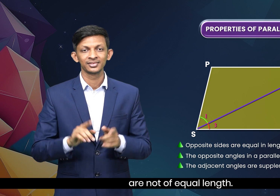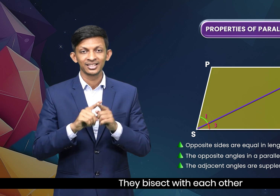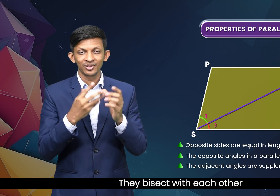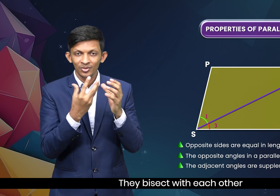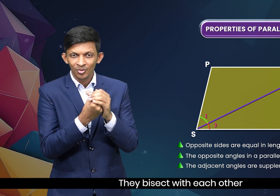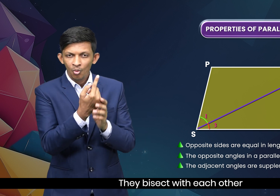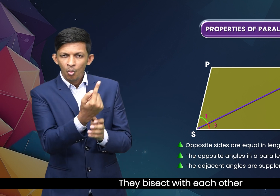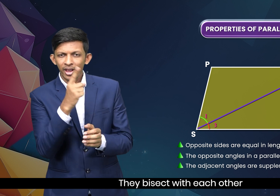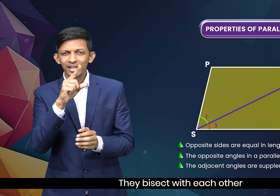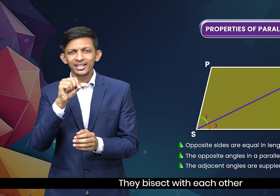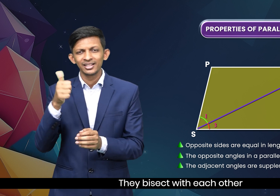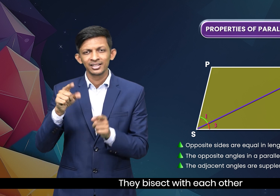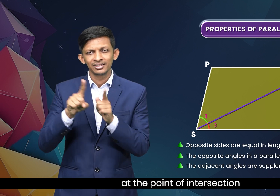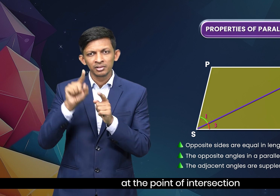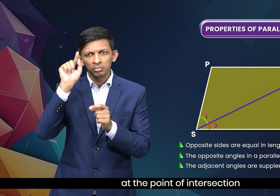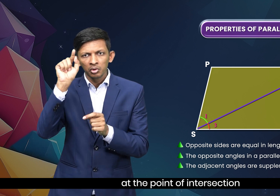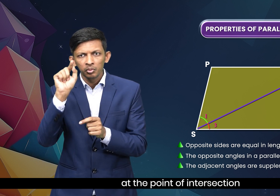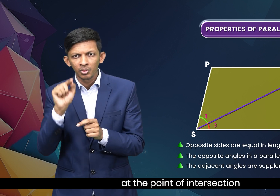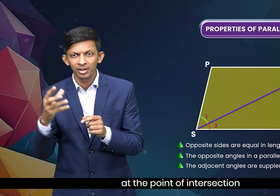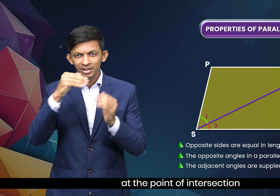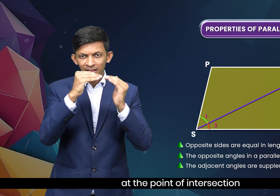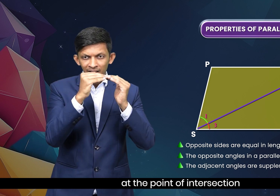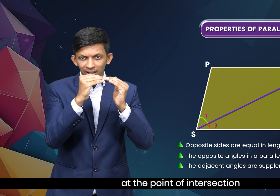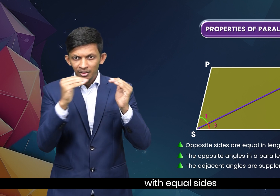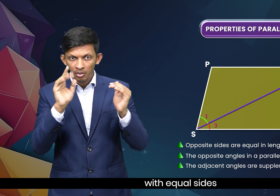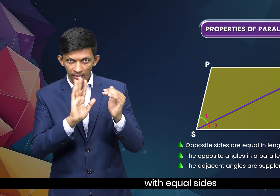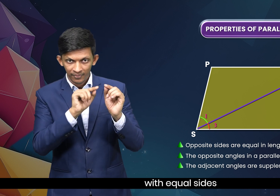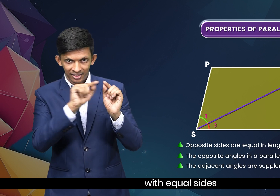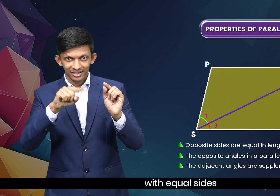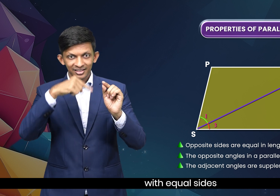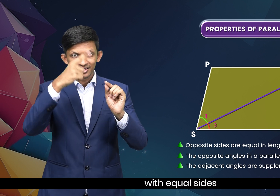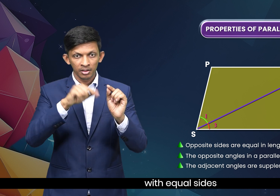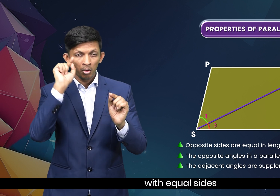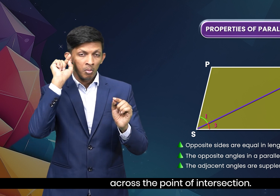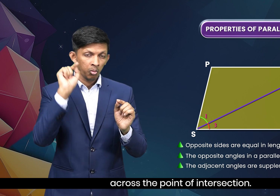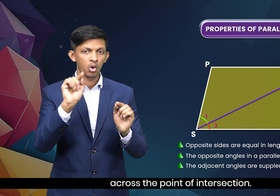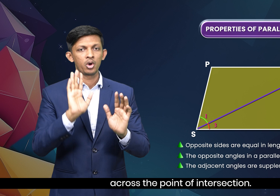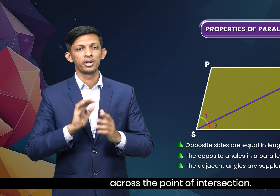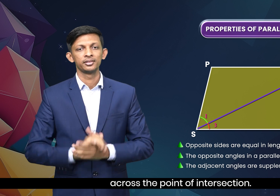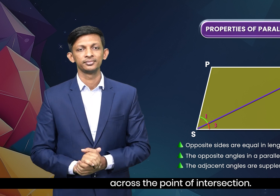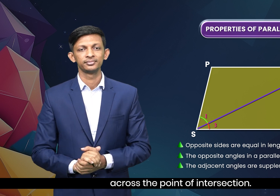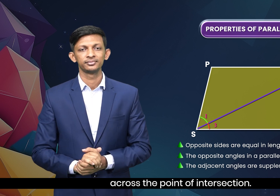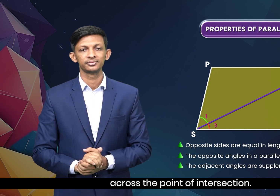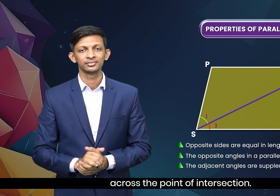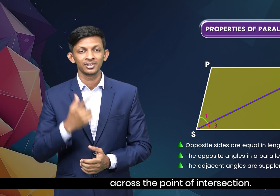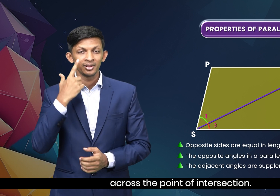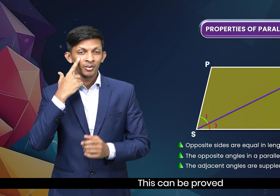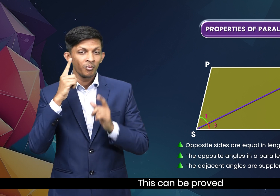They bisect with each other at the point of intersection with equal sides across the point of intersection. This can